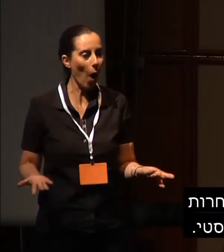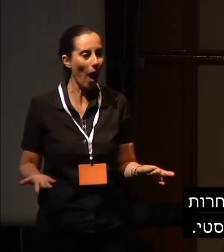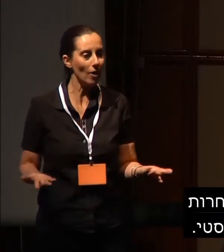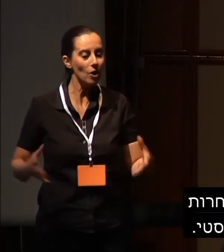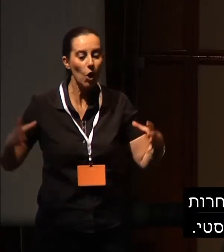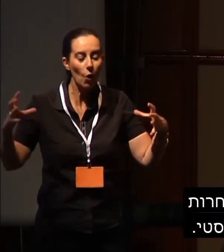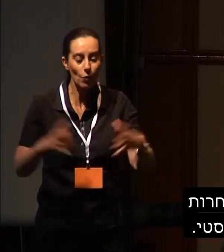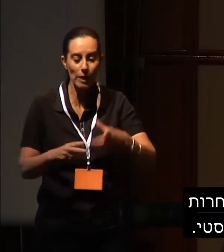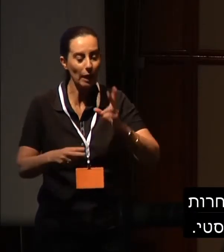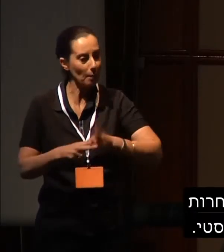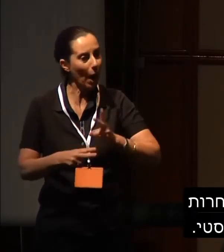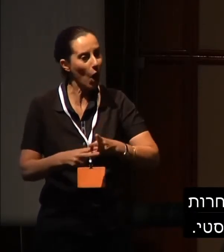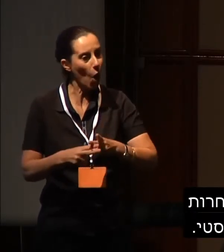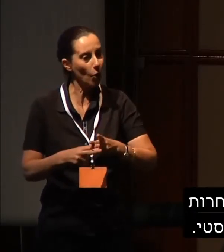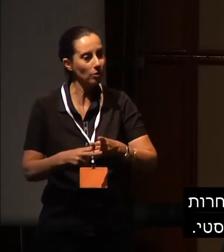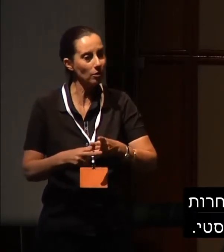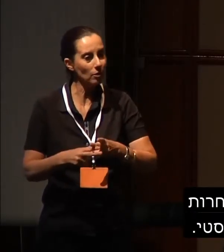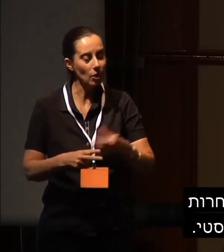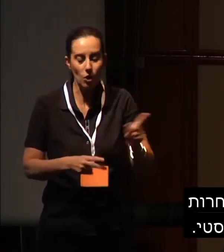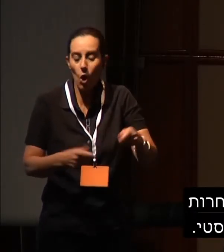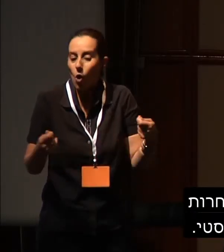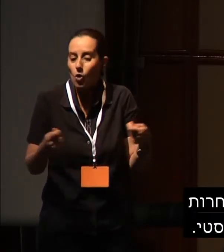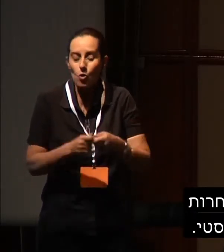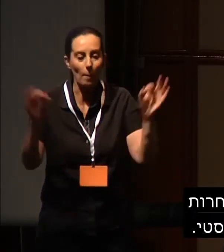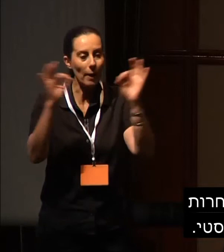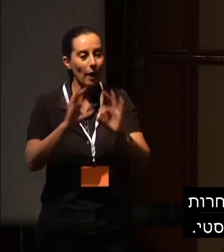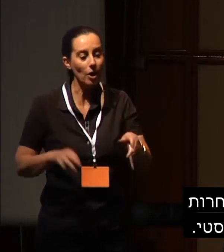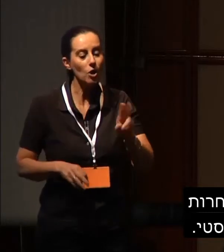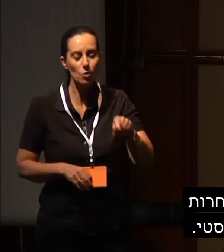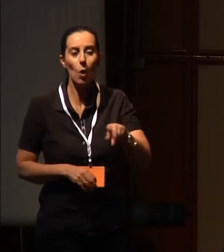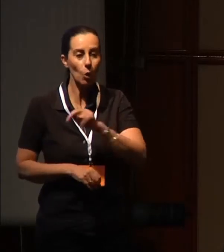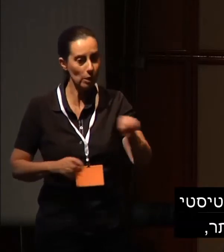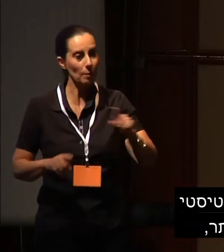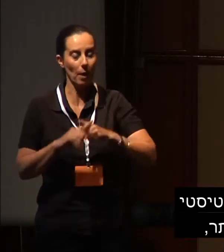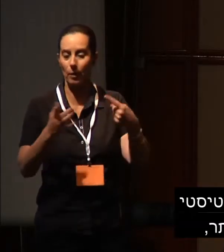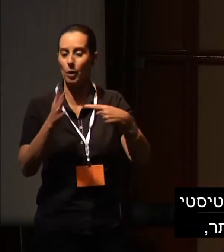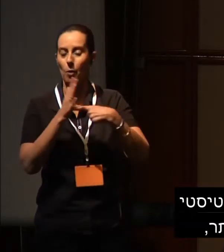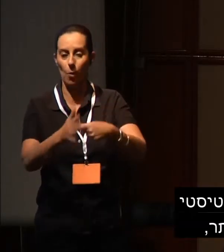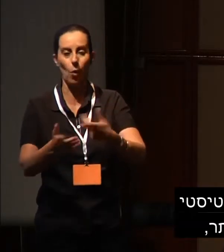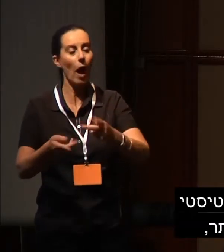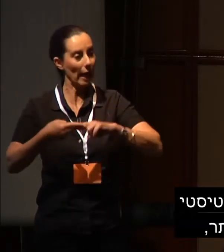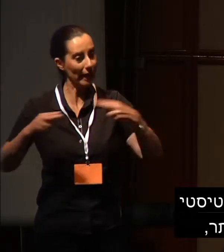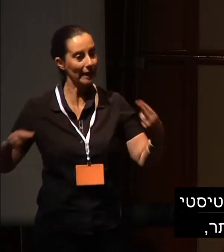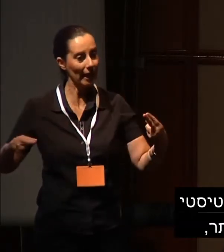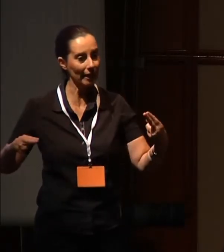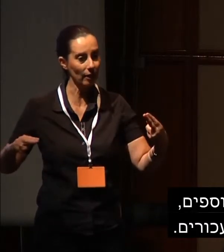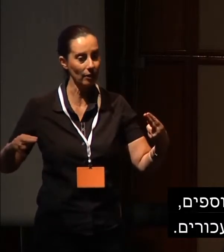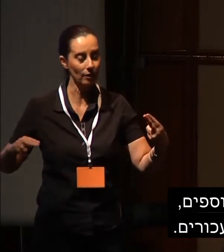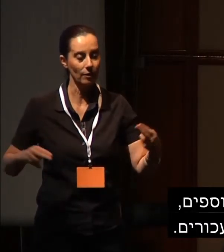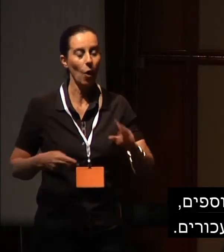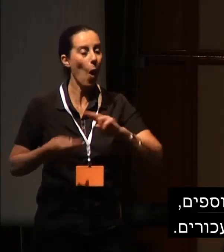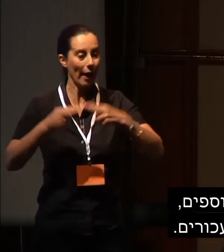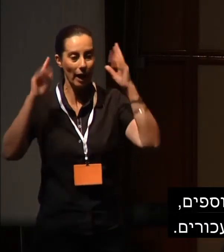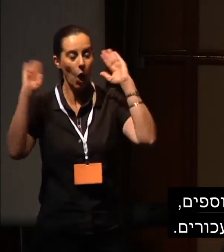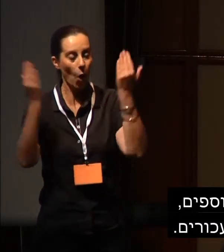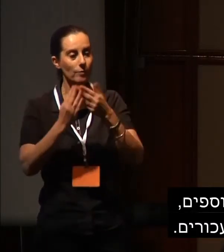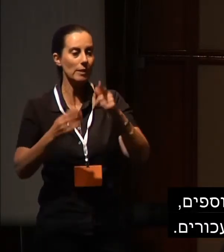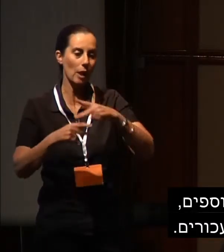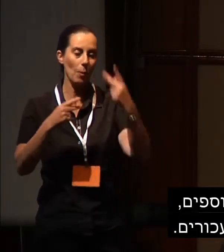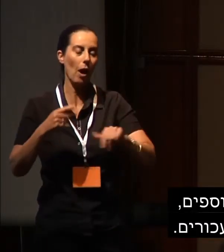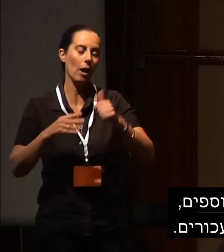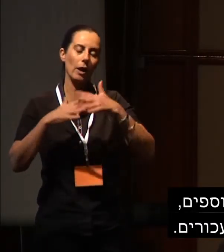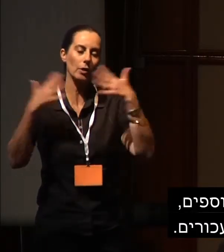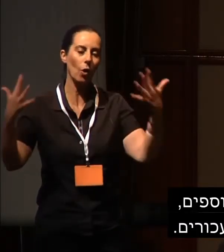number of also other initiatives as regards like the autism gene. So the Autism Genome Project is the biggest one. However, there was some other